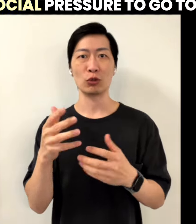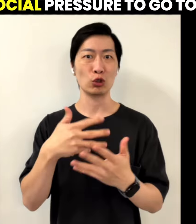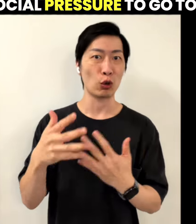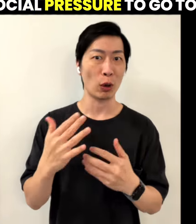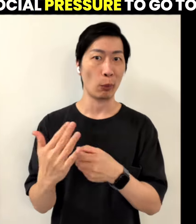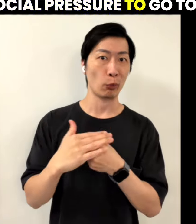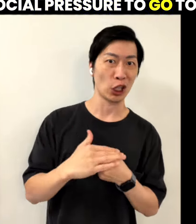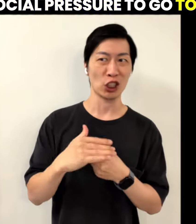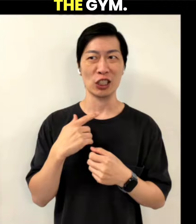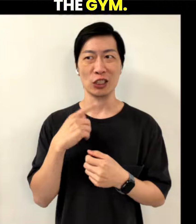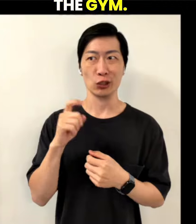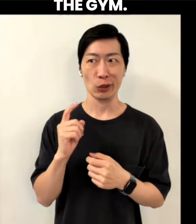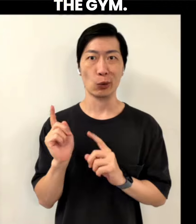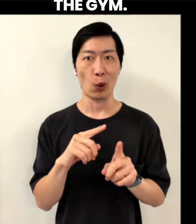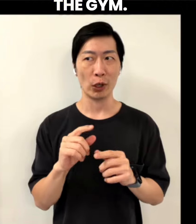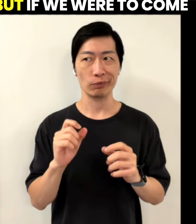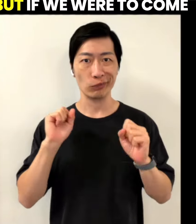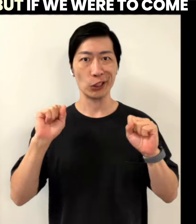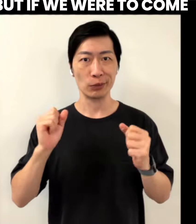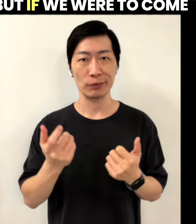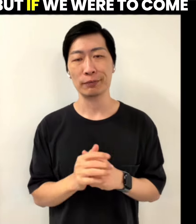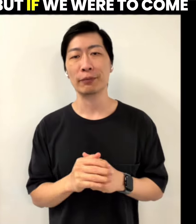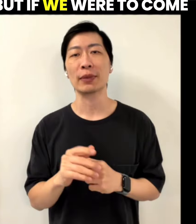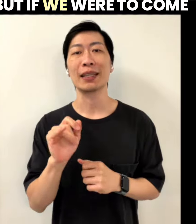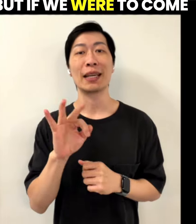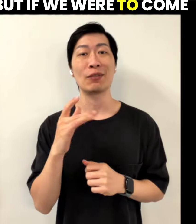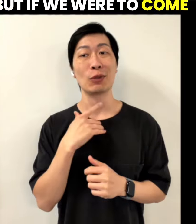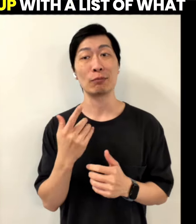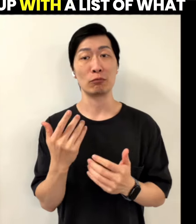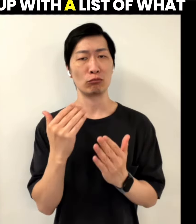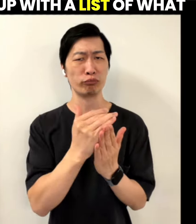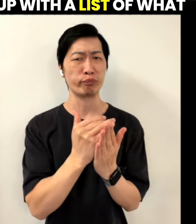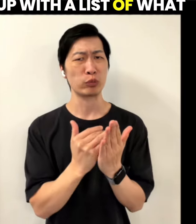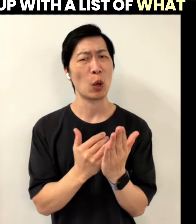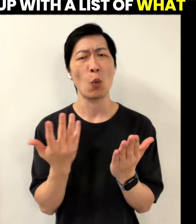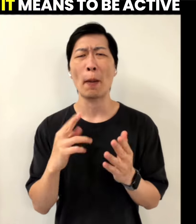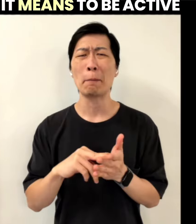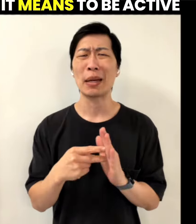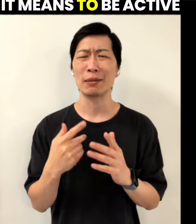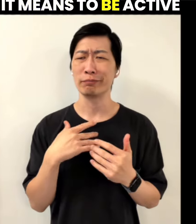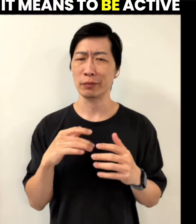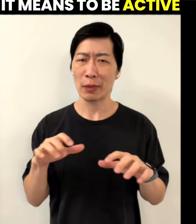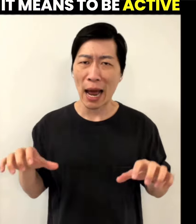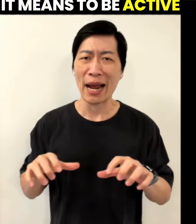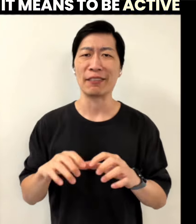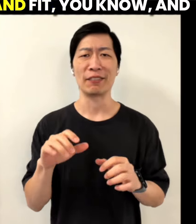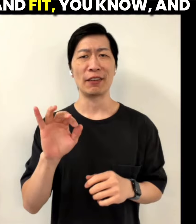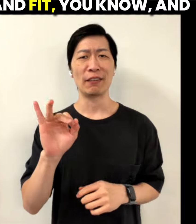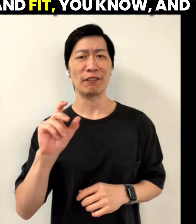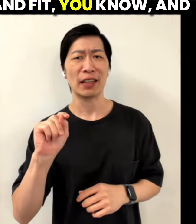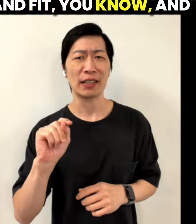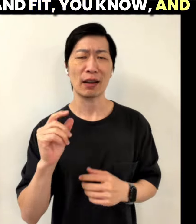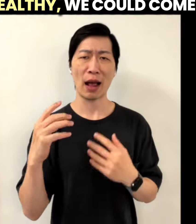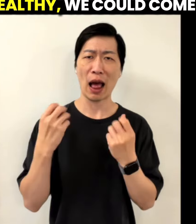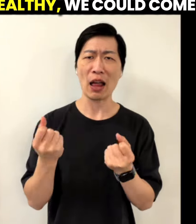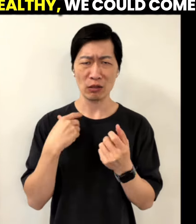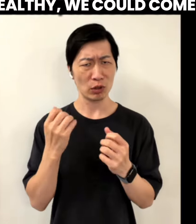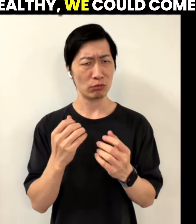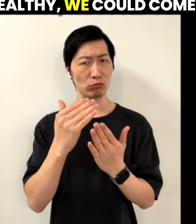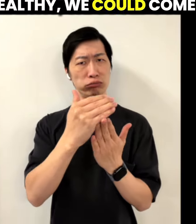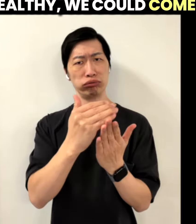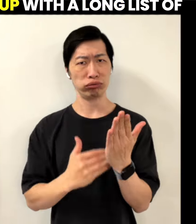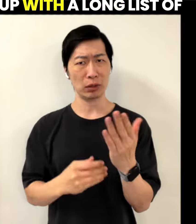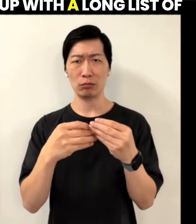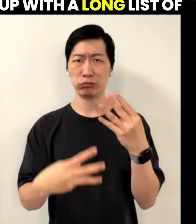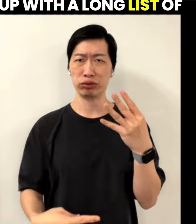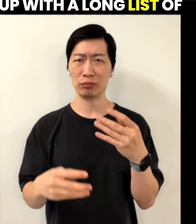kind of social pressure to go to the gym. But if we were to come up with a list of what it means to be active and fit, and healthy,